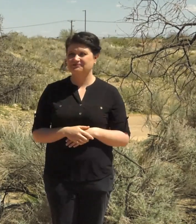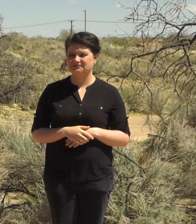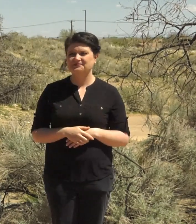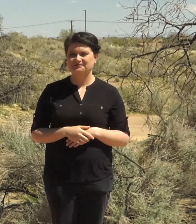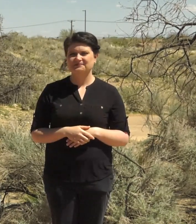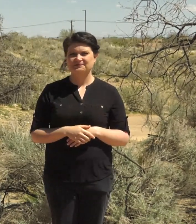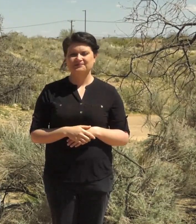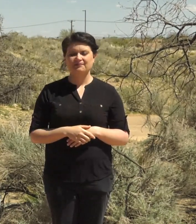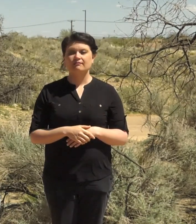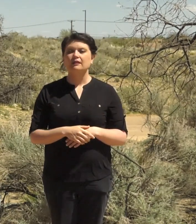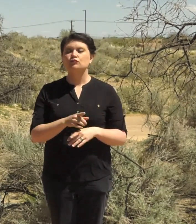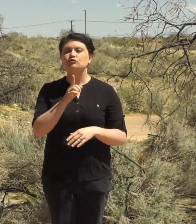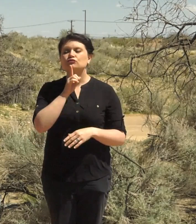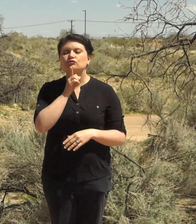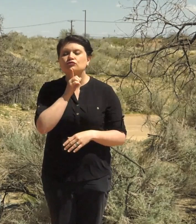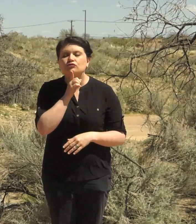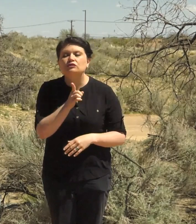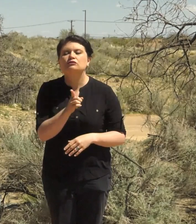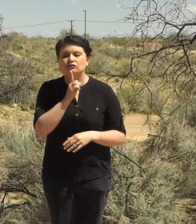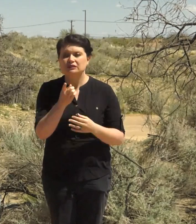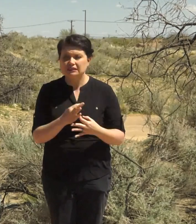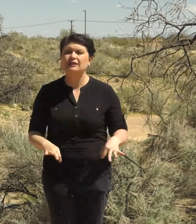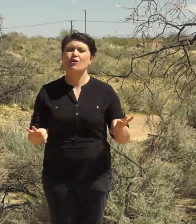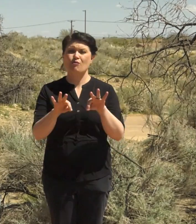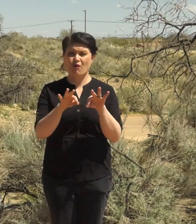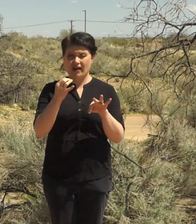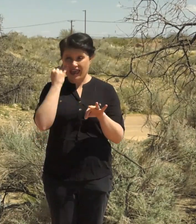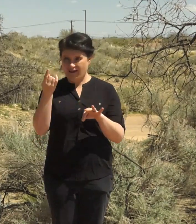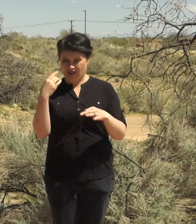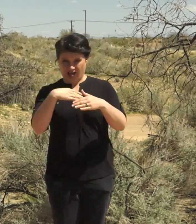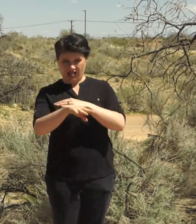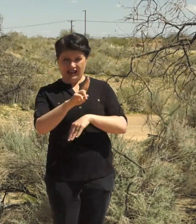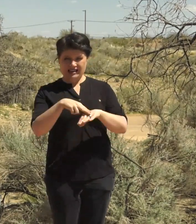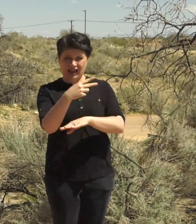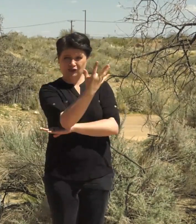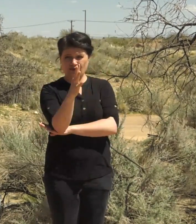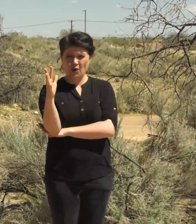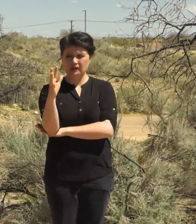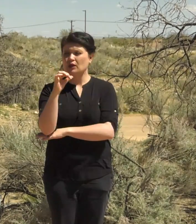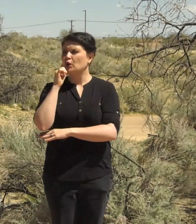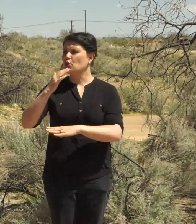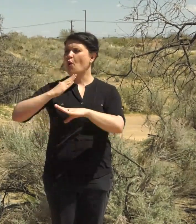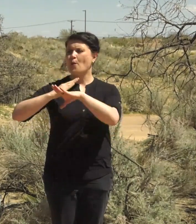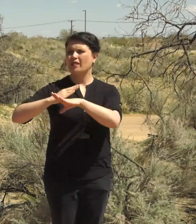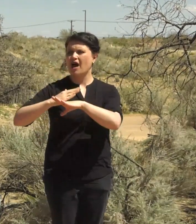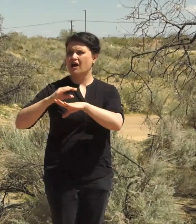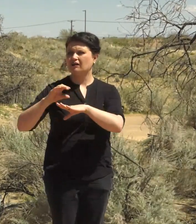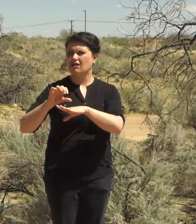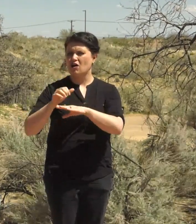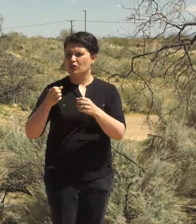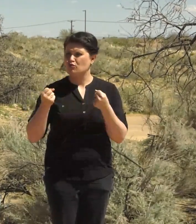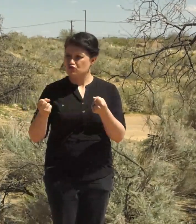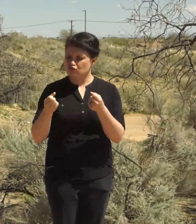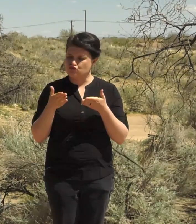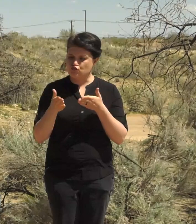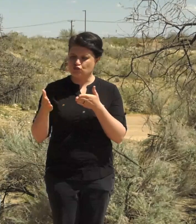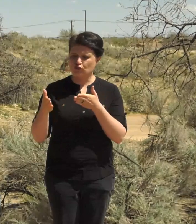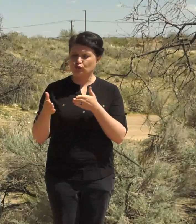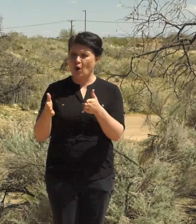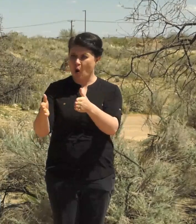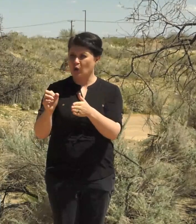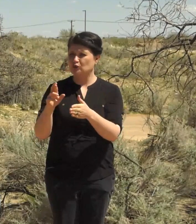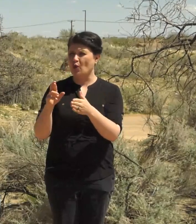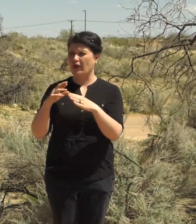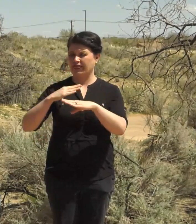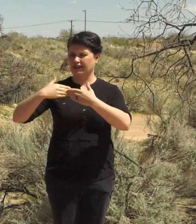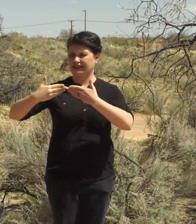very important that when you visit the National Forest, you do not block access roads or gates to